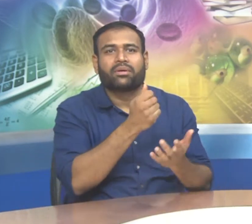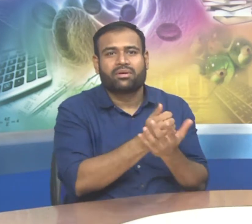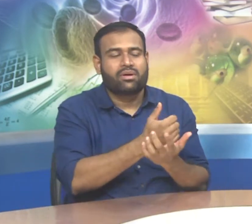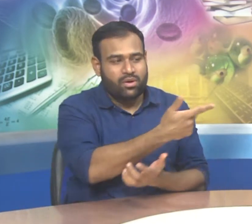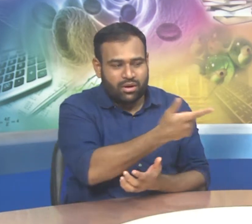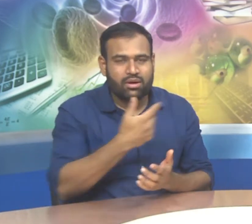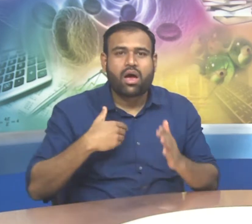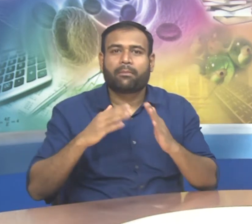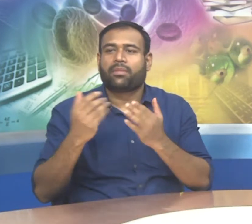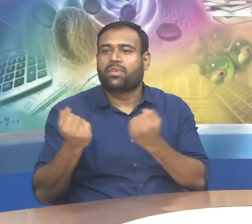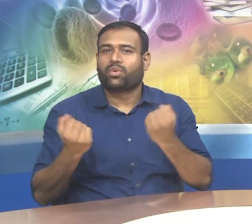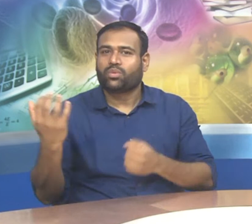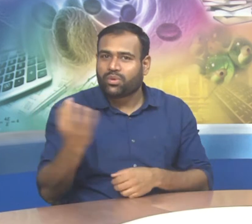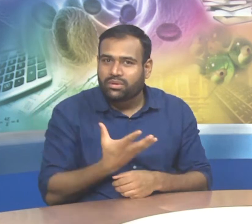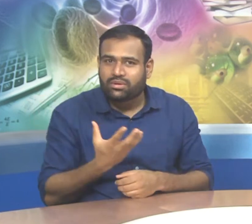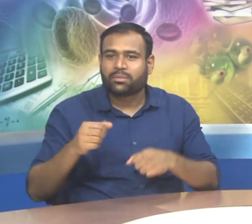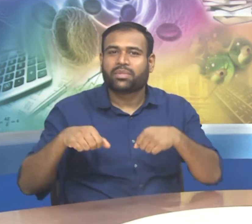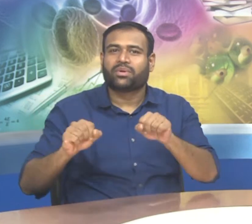houses, automobiles, etc.